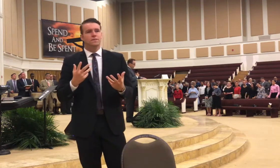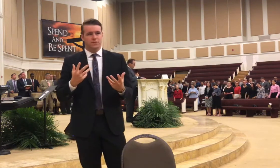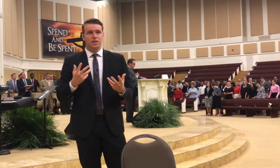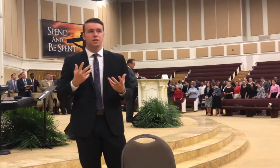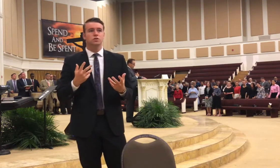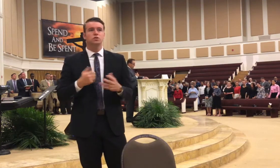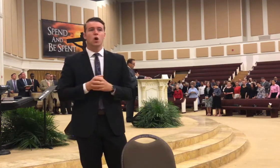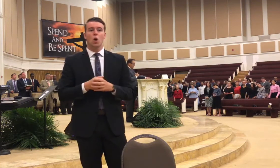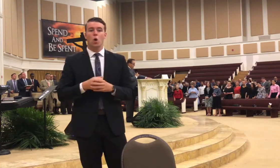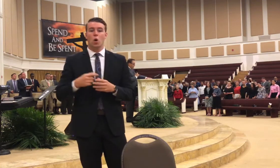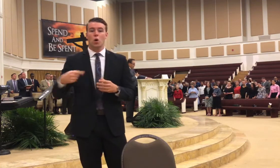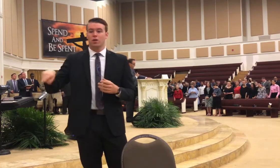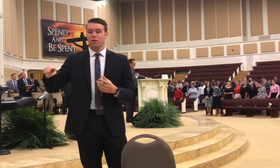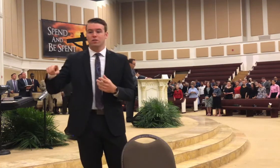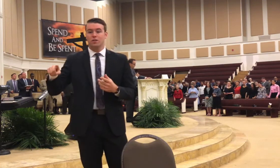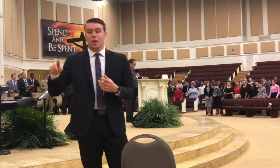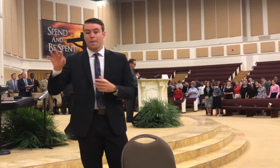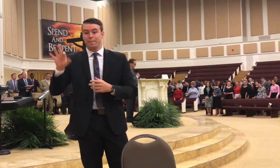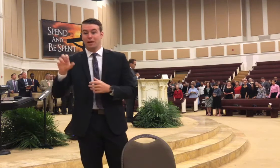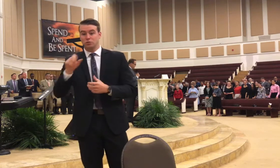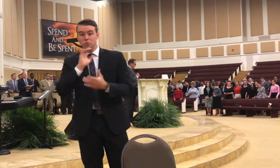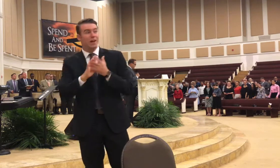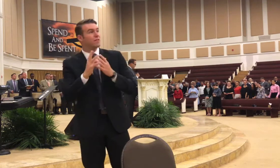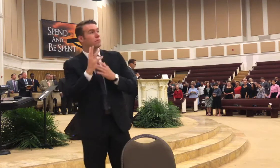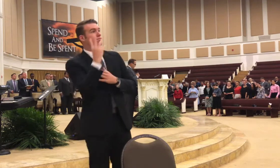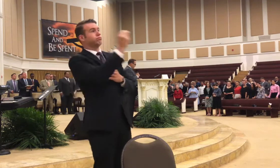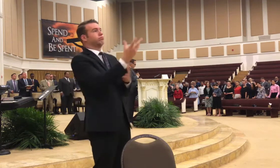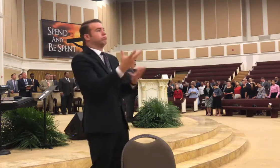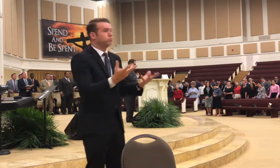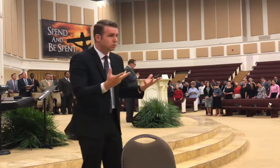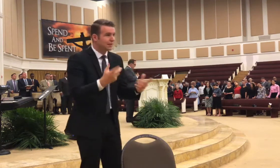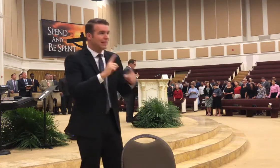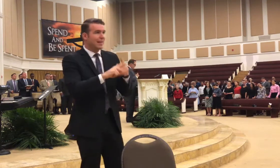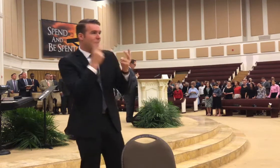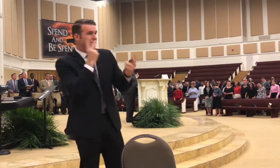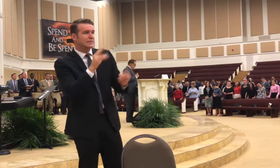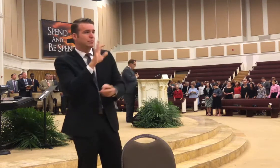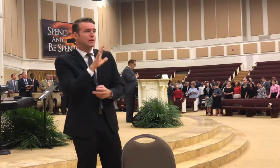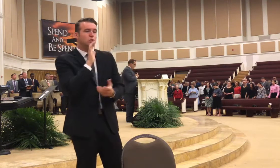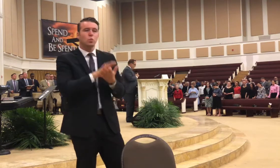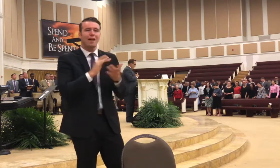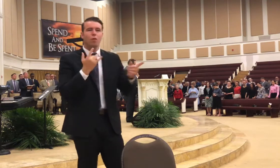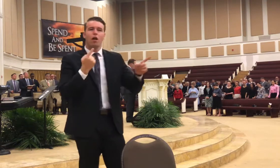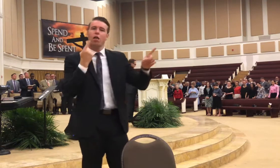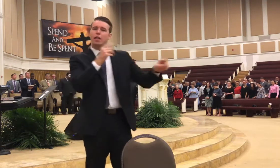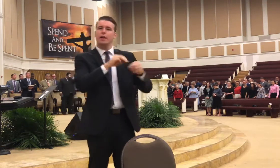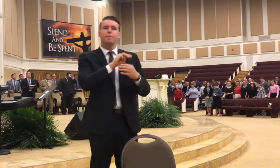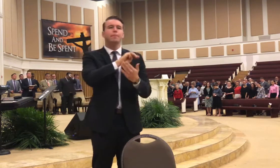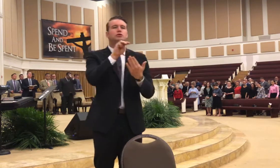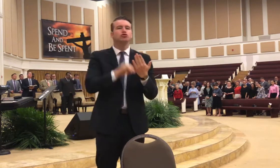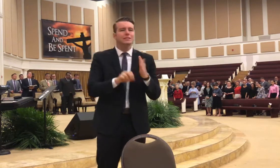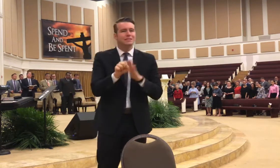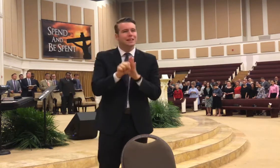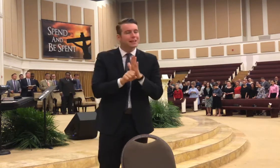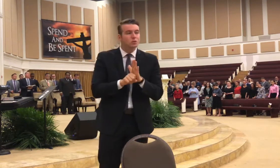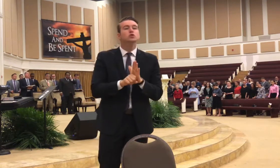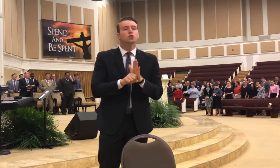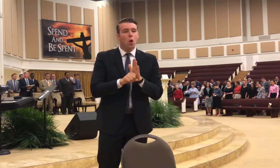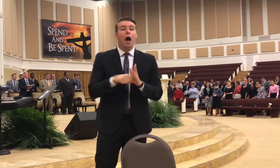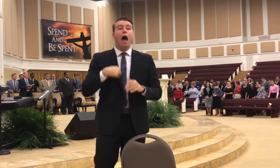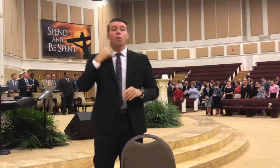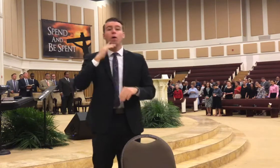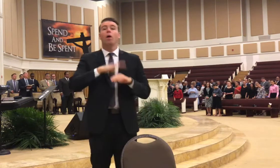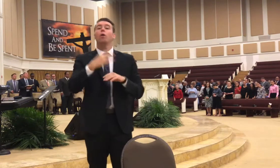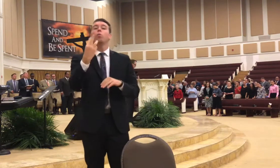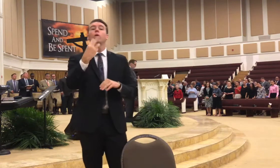you will, or visit their pastor's wife because of the distance. And so we are going to pray. I will be flying out on